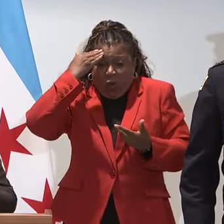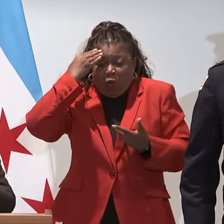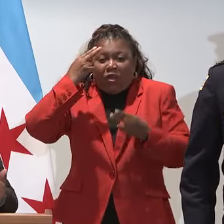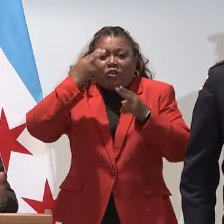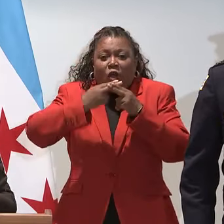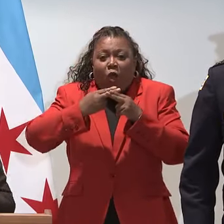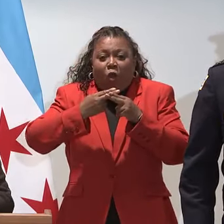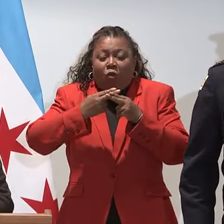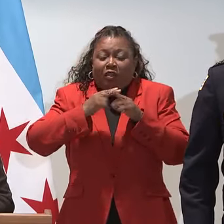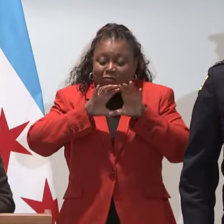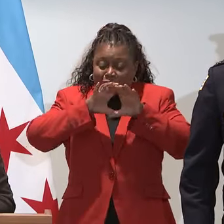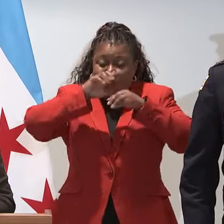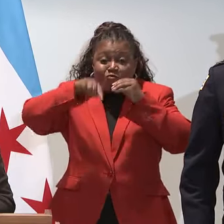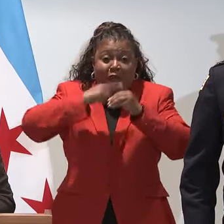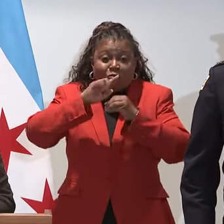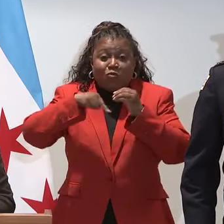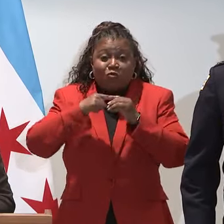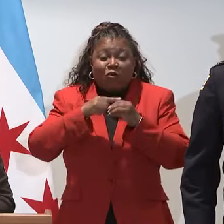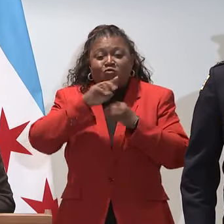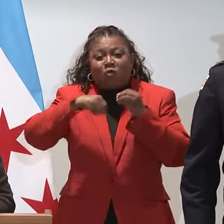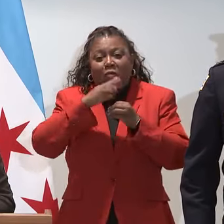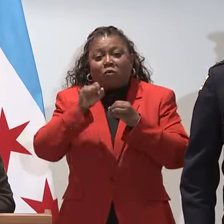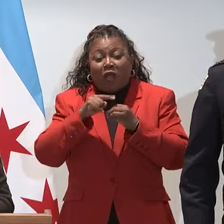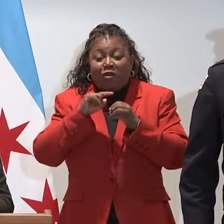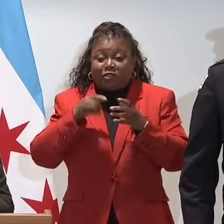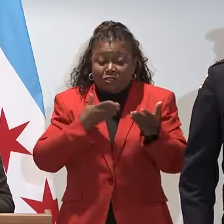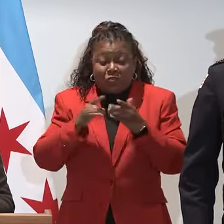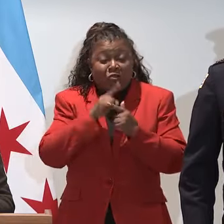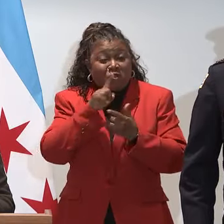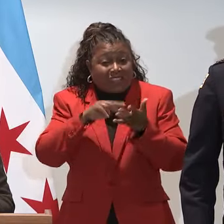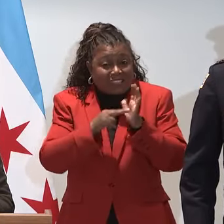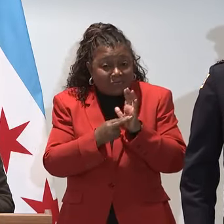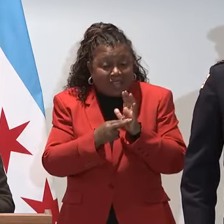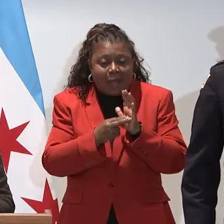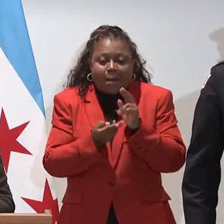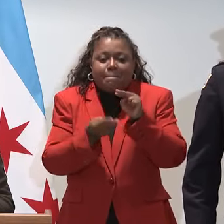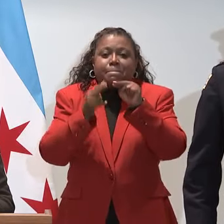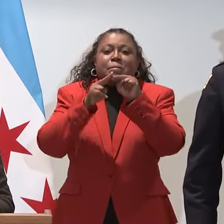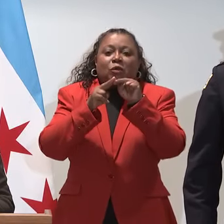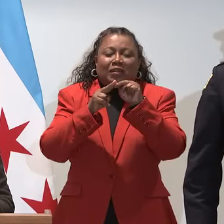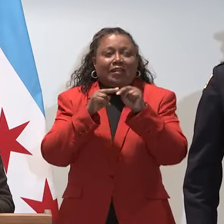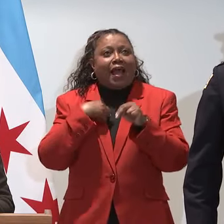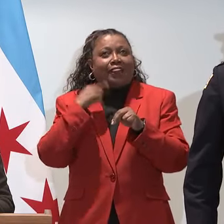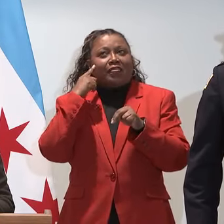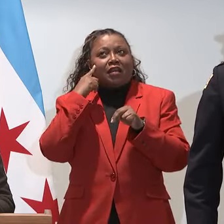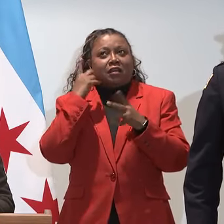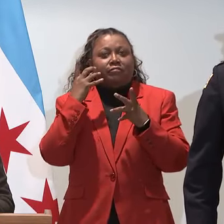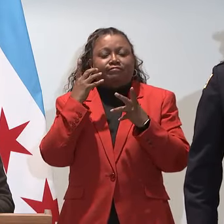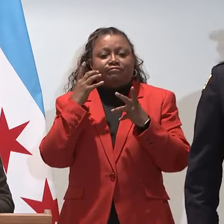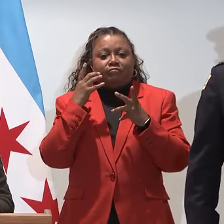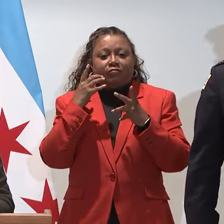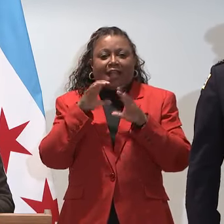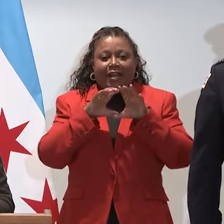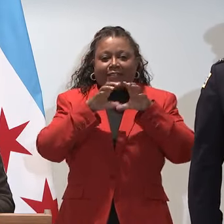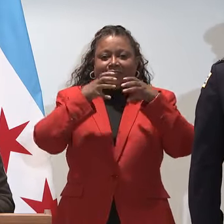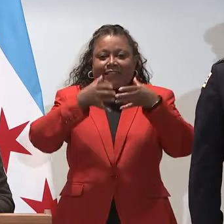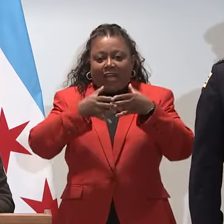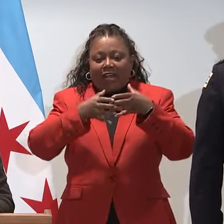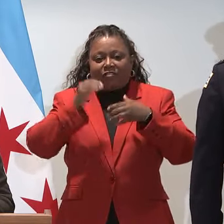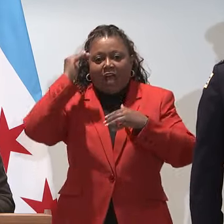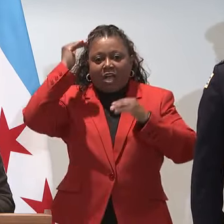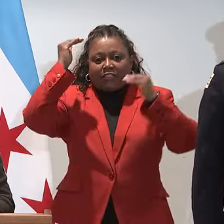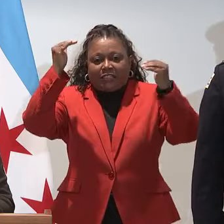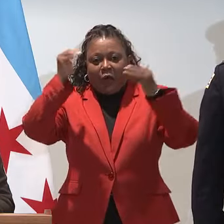them euphemistically wraparound services, but really what's about is building, I think, a set of